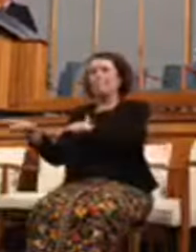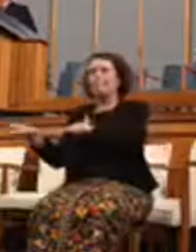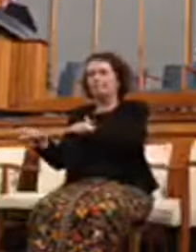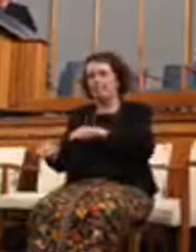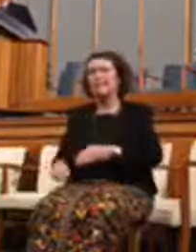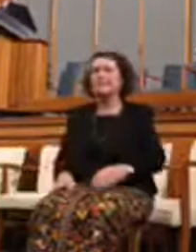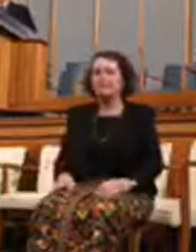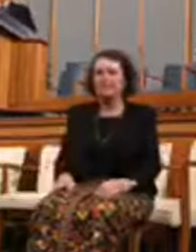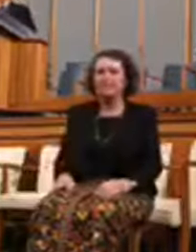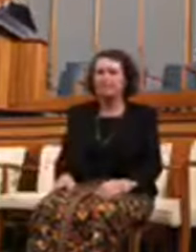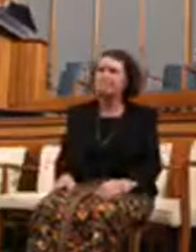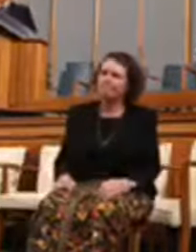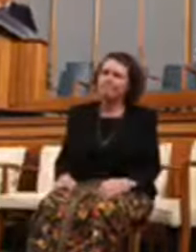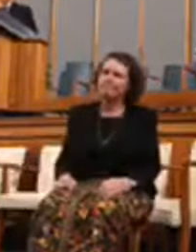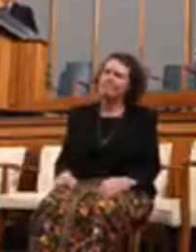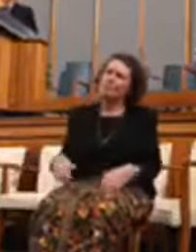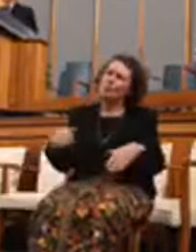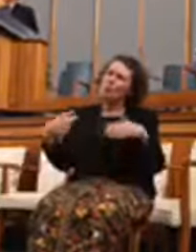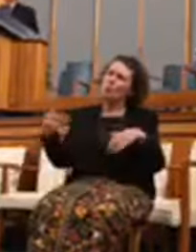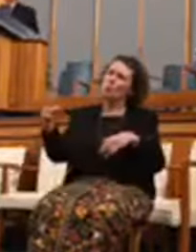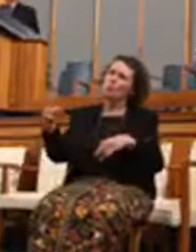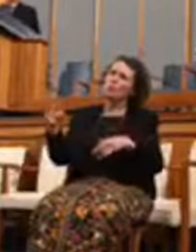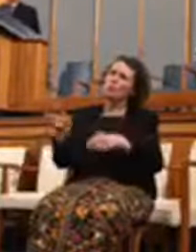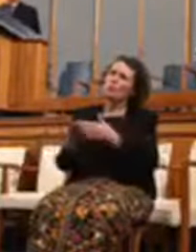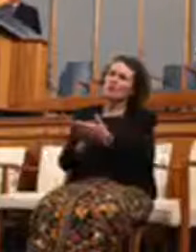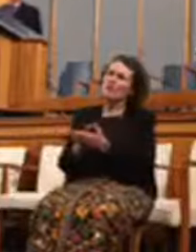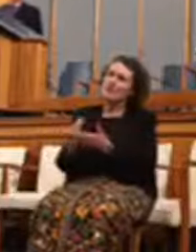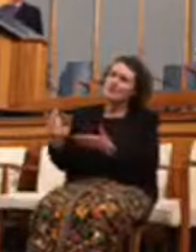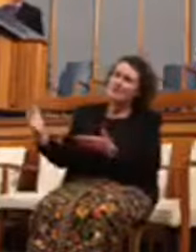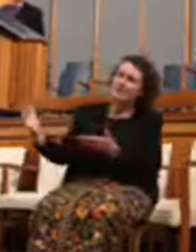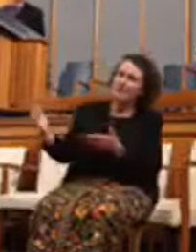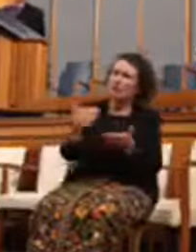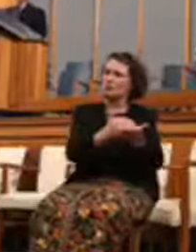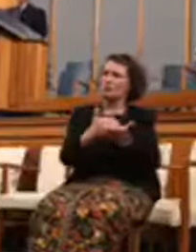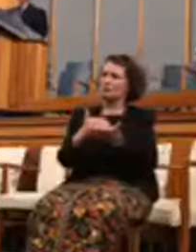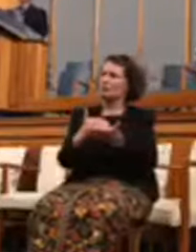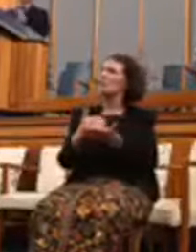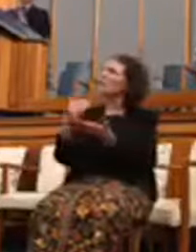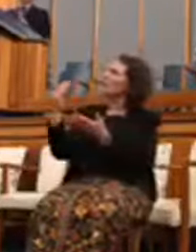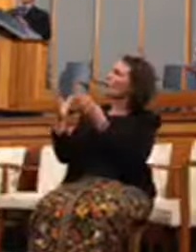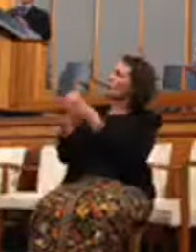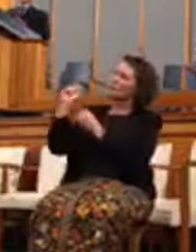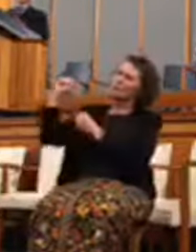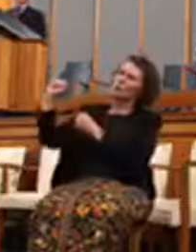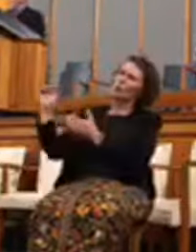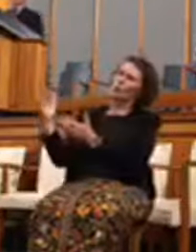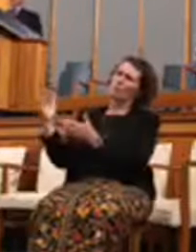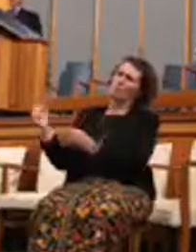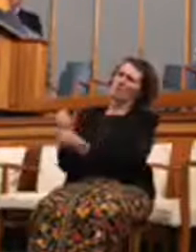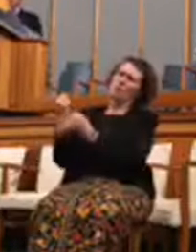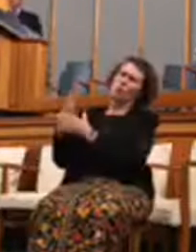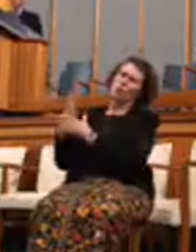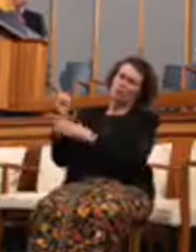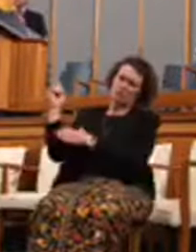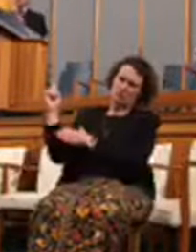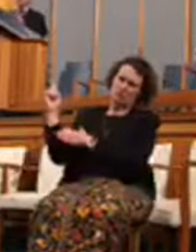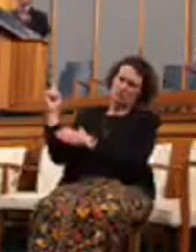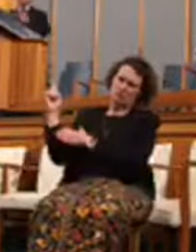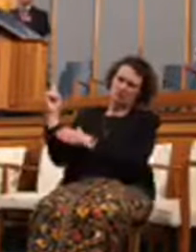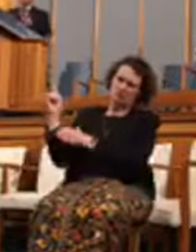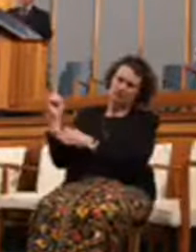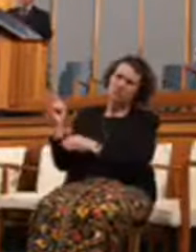a mighty deed of God in a sinner's life. I close with this. The war